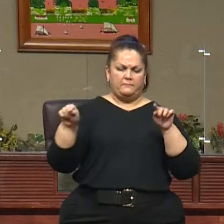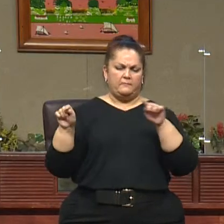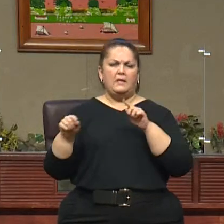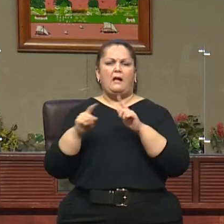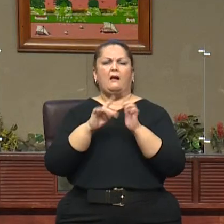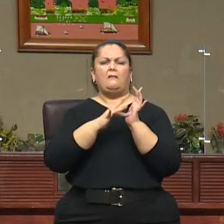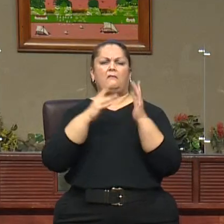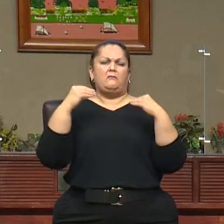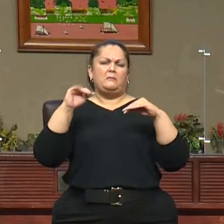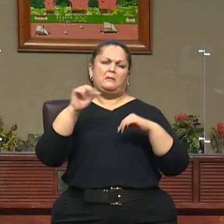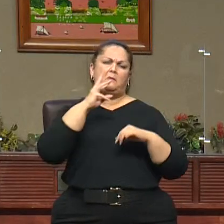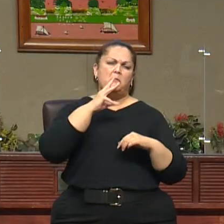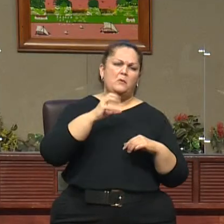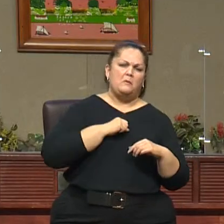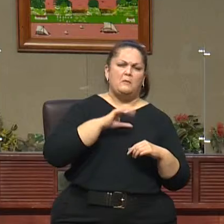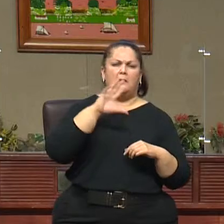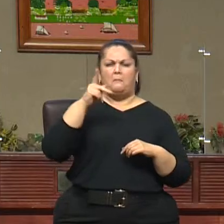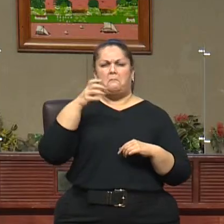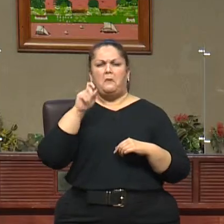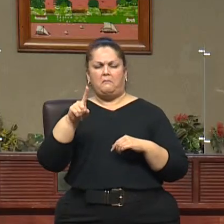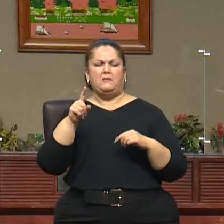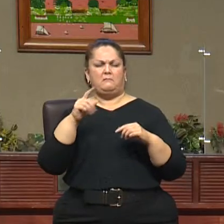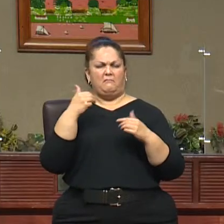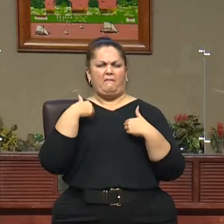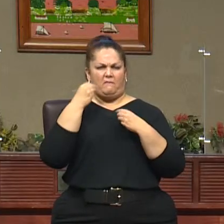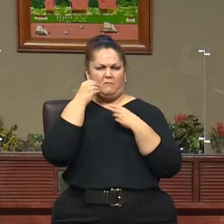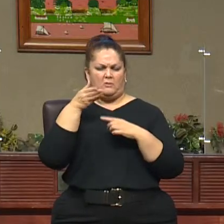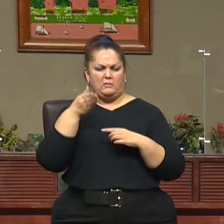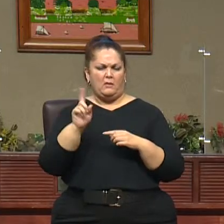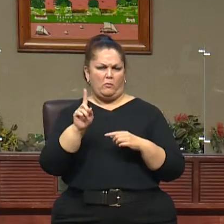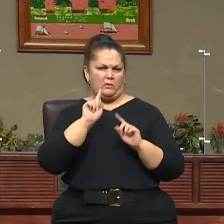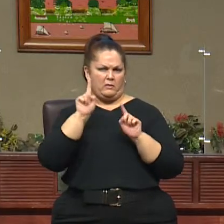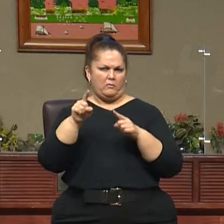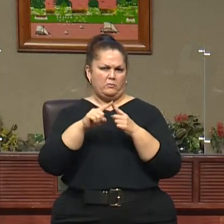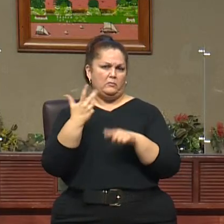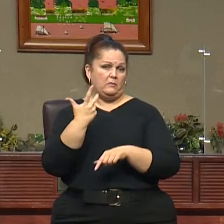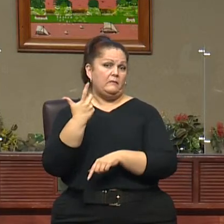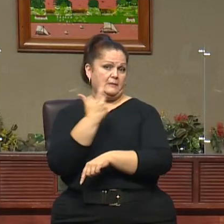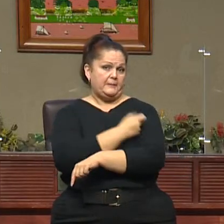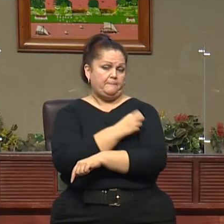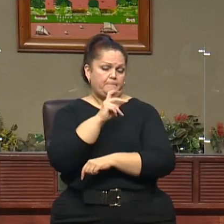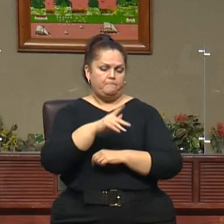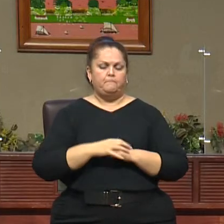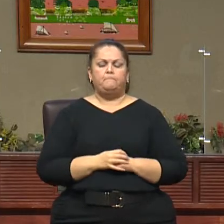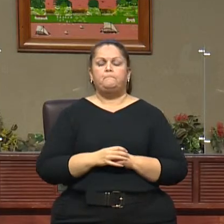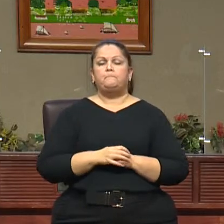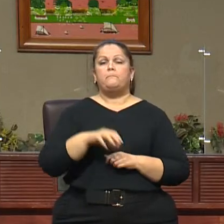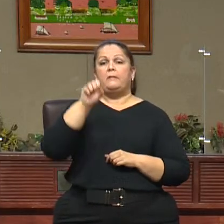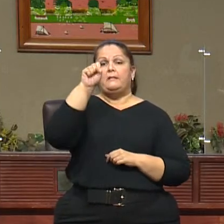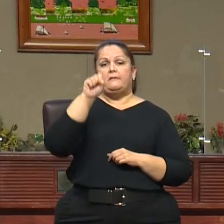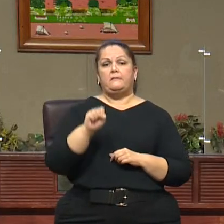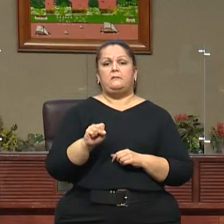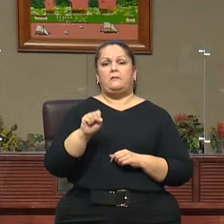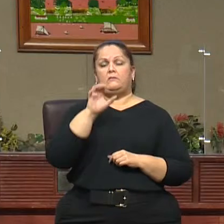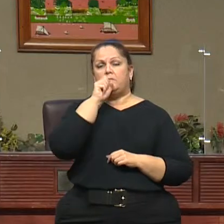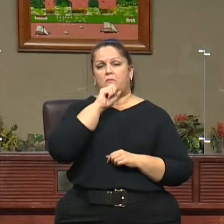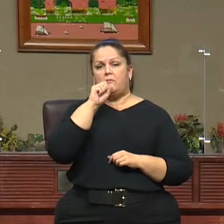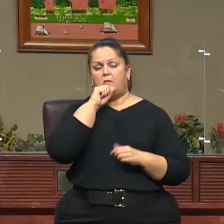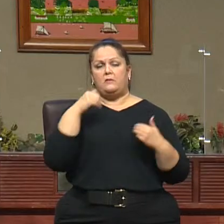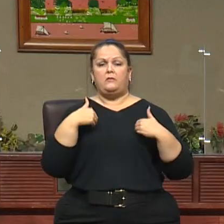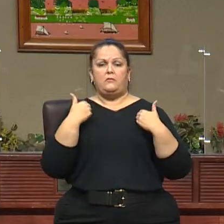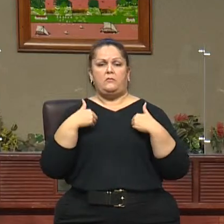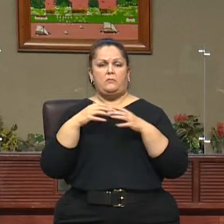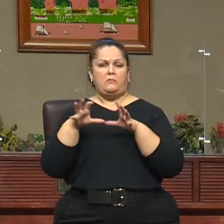such as Walmart's and Publix and CVS. At the South Orange Youth Complex satellite